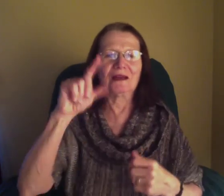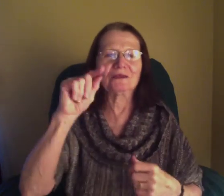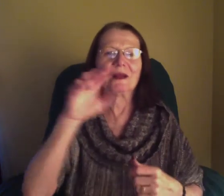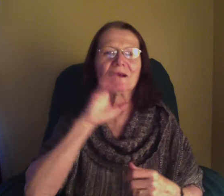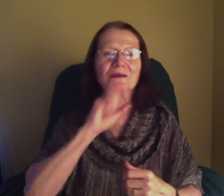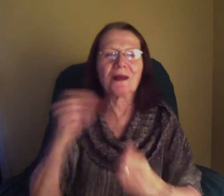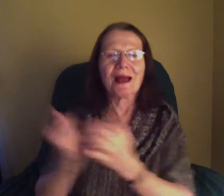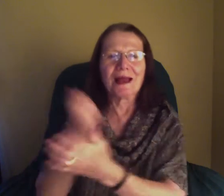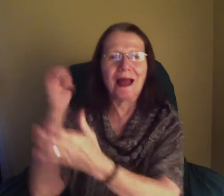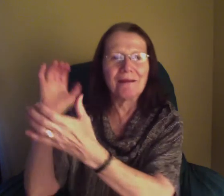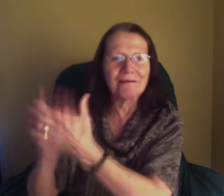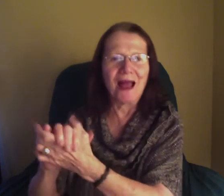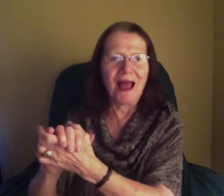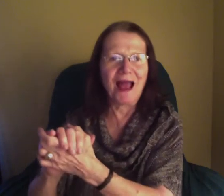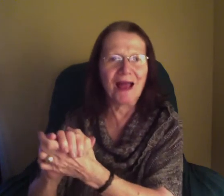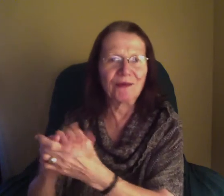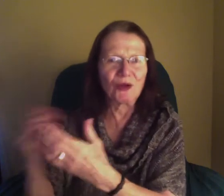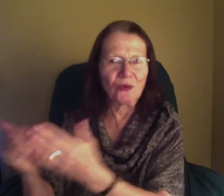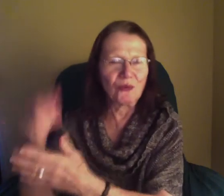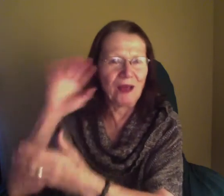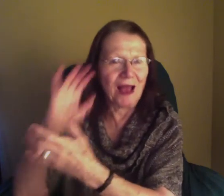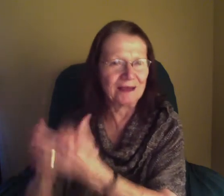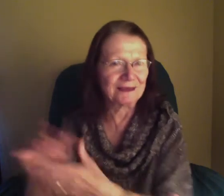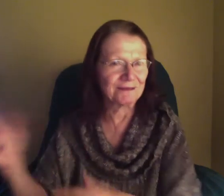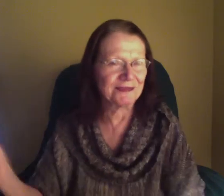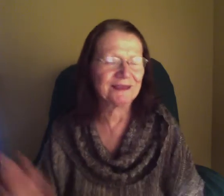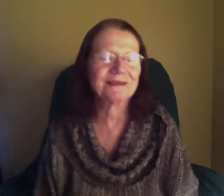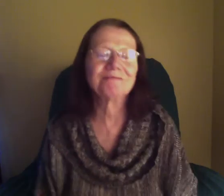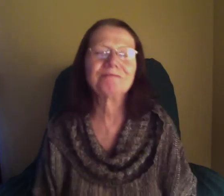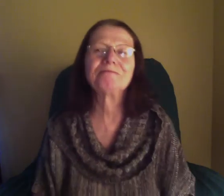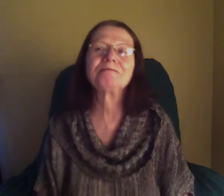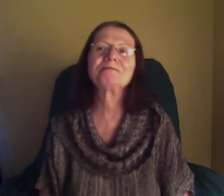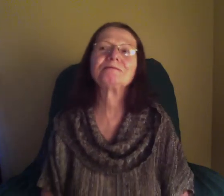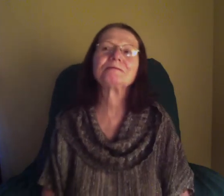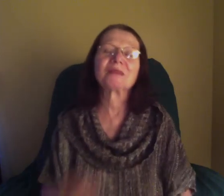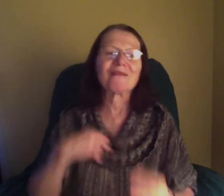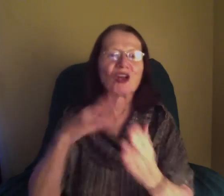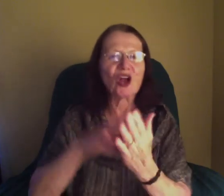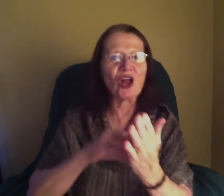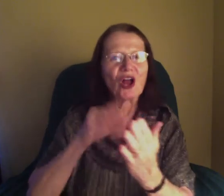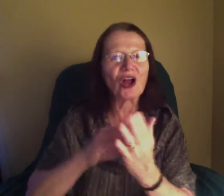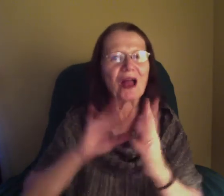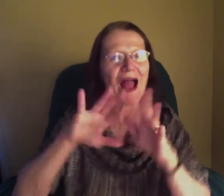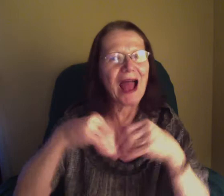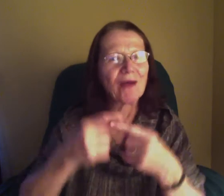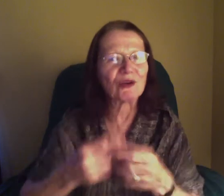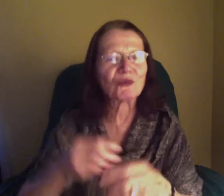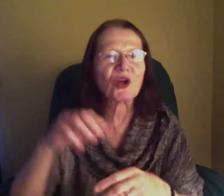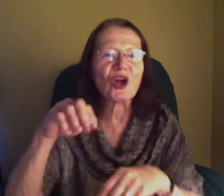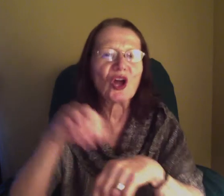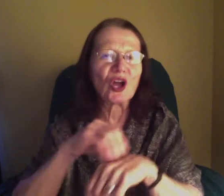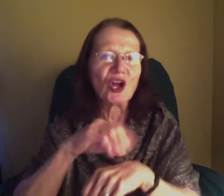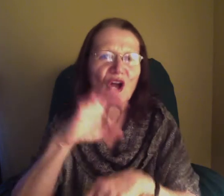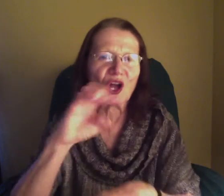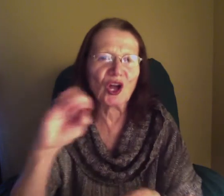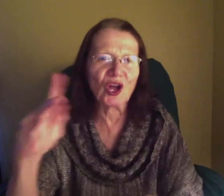you're Oh, I? so sorry.